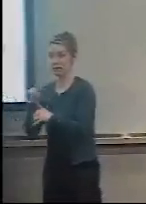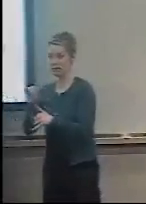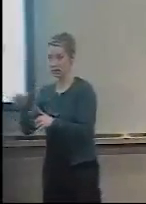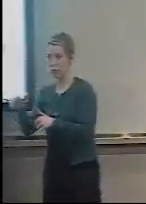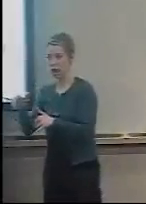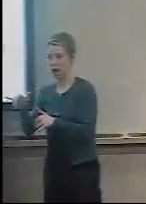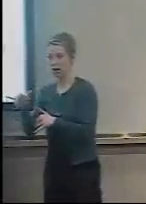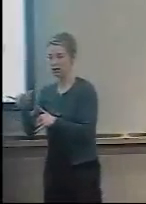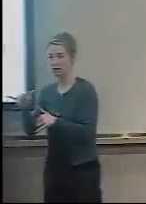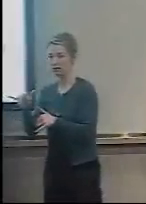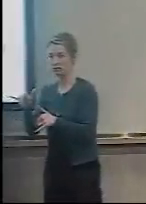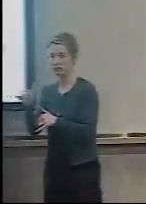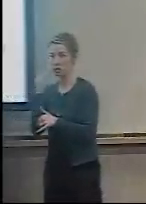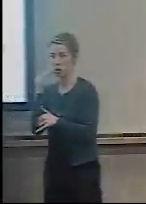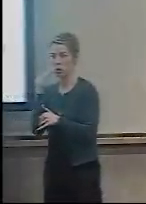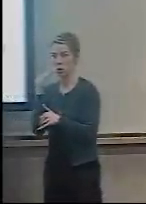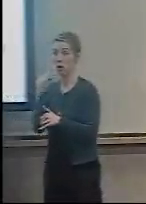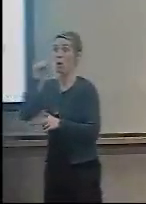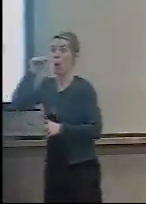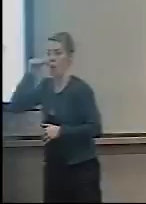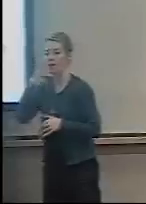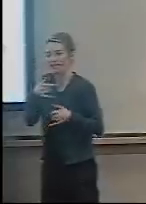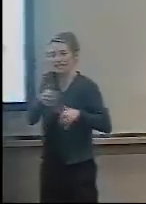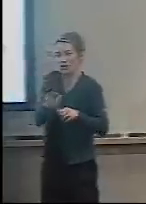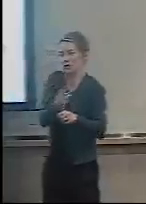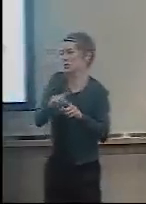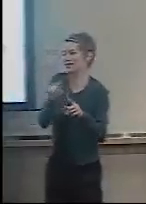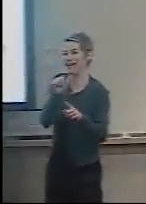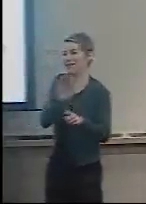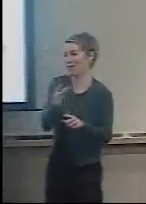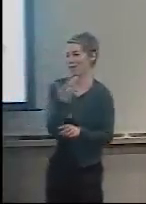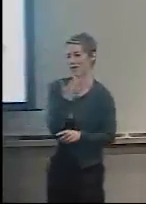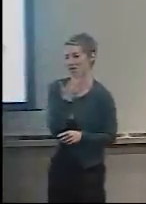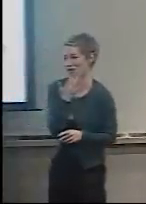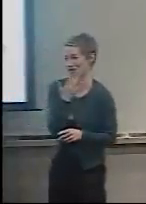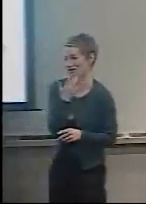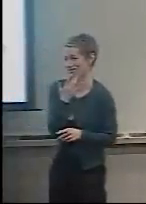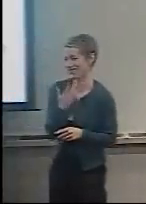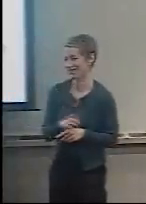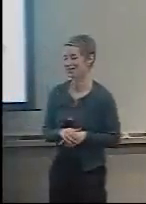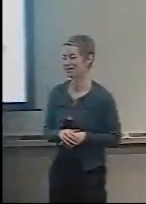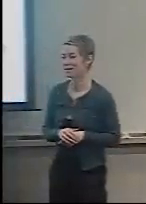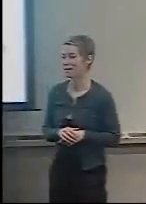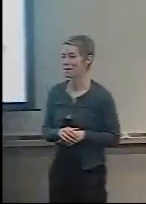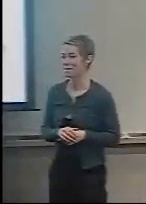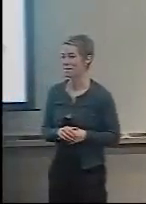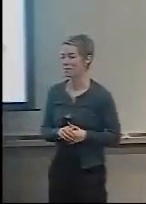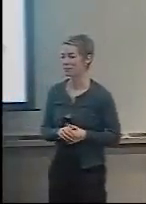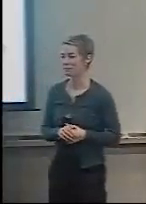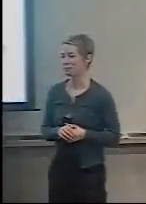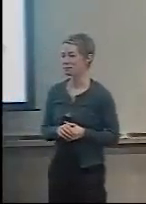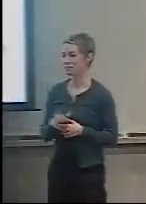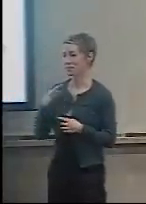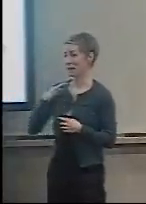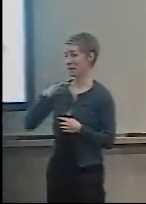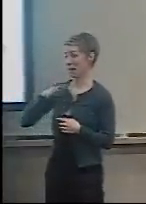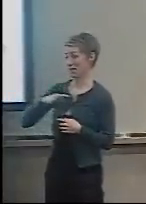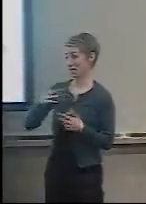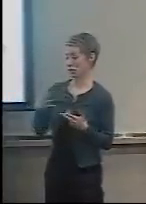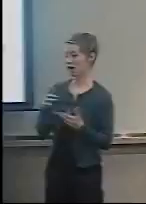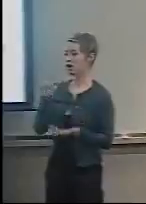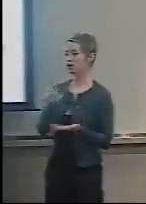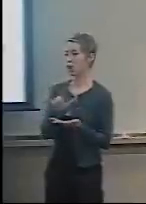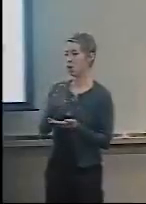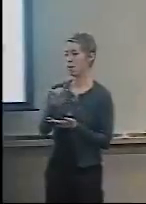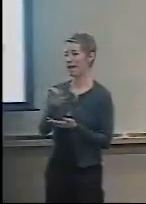homes and use them, but it's not the preferred thing to use these days. The benefits are low bandwidth